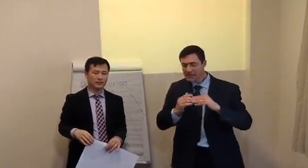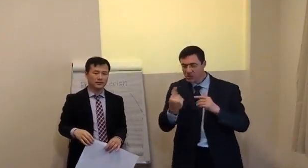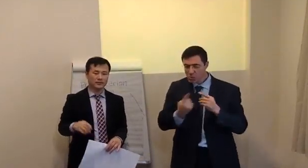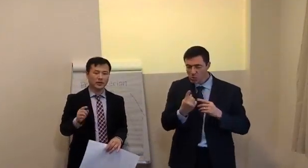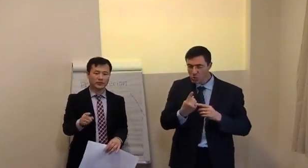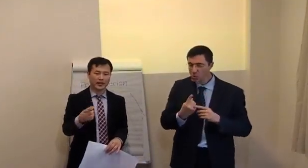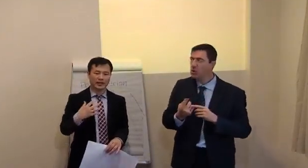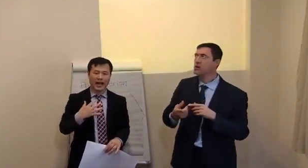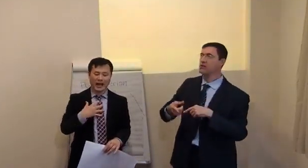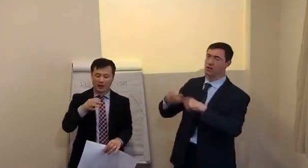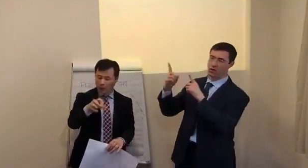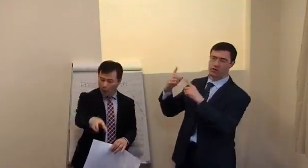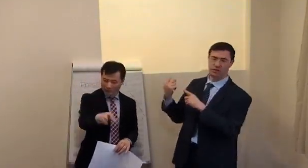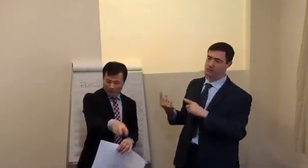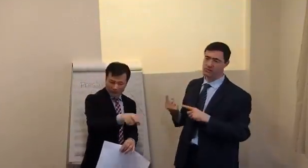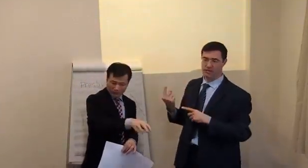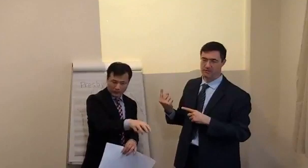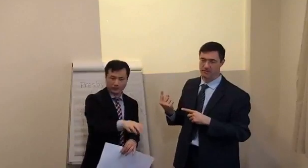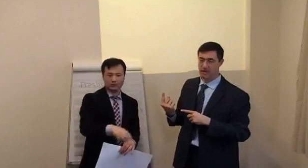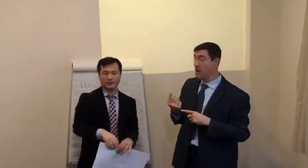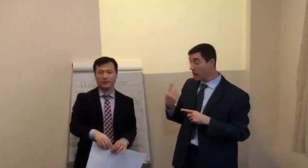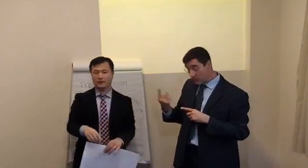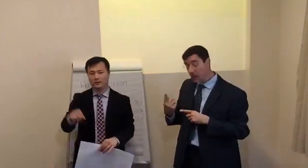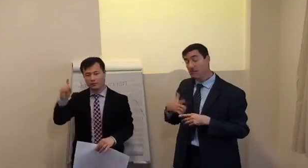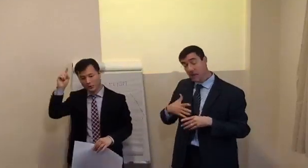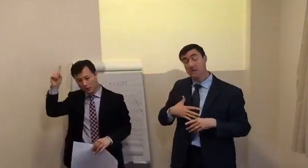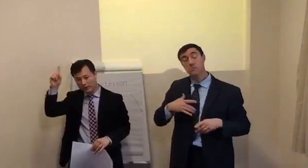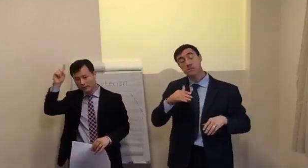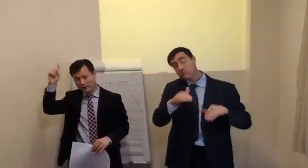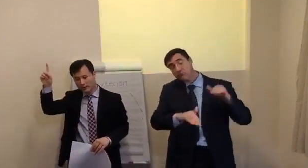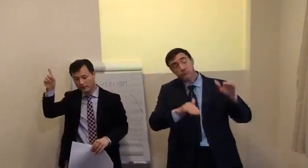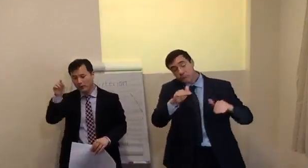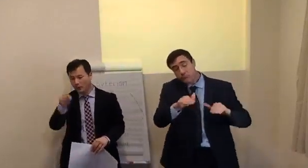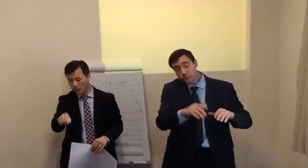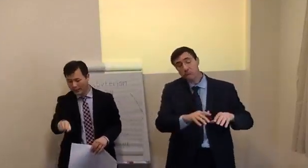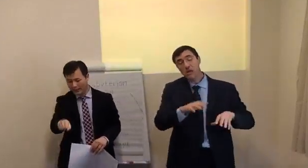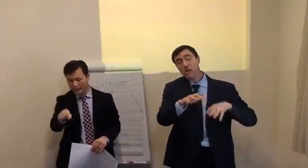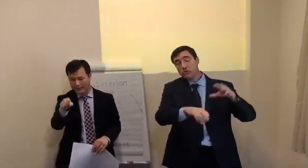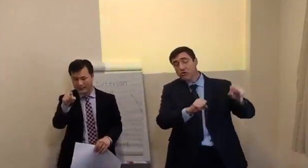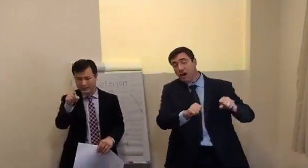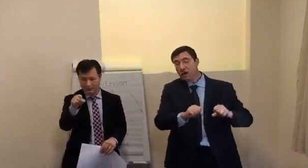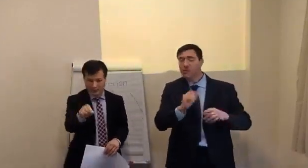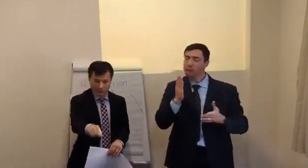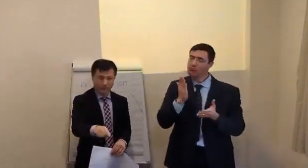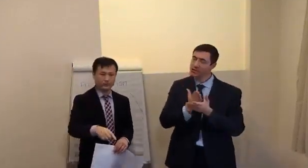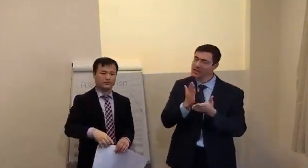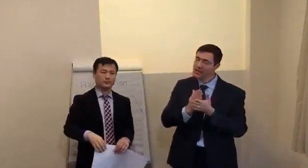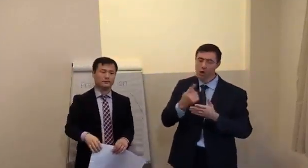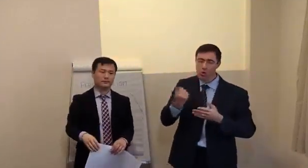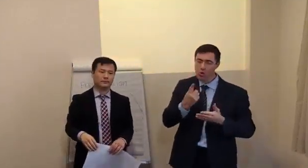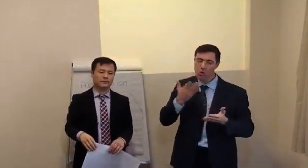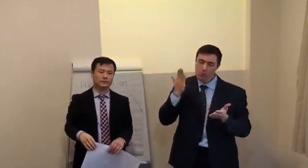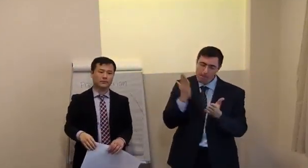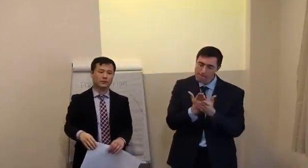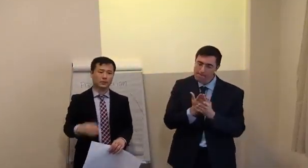It's not that I calling people, but the Lord Himself calling His people.